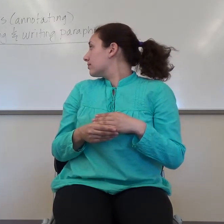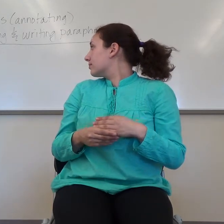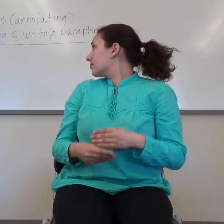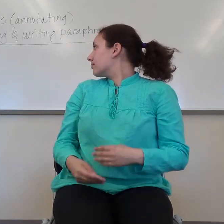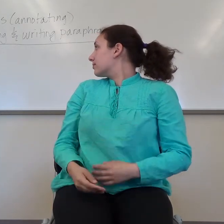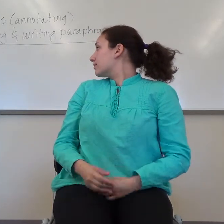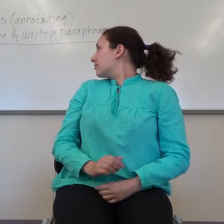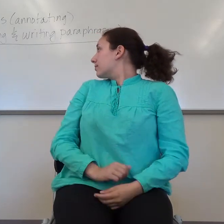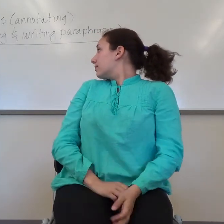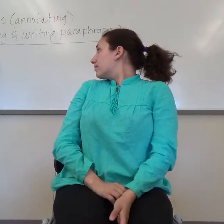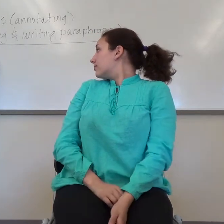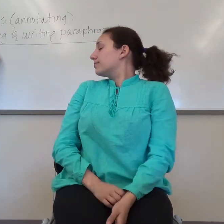this.